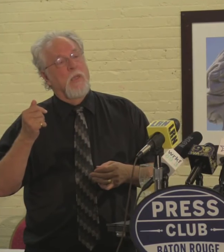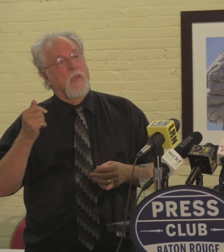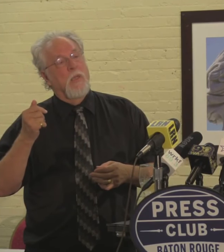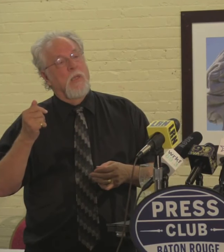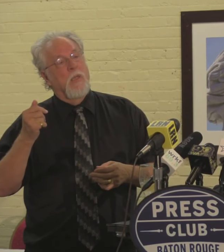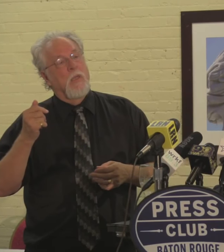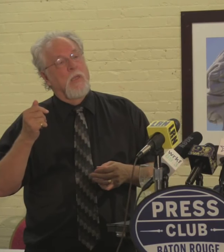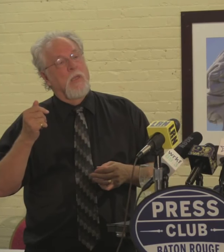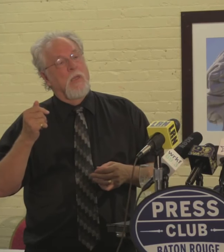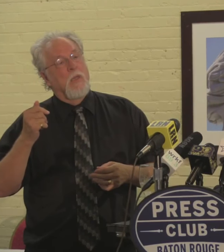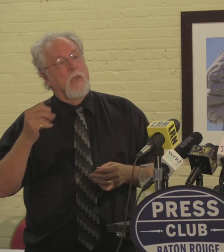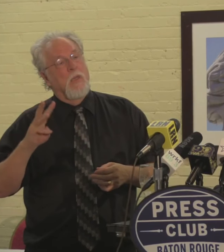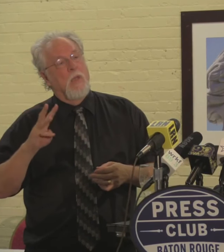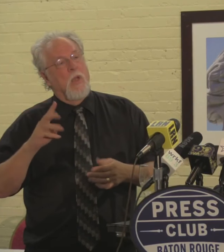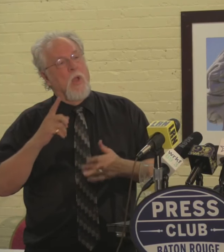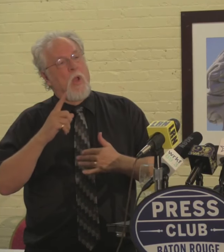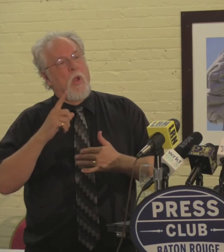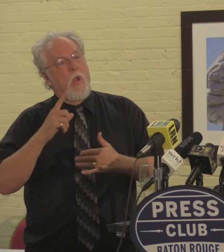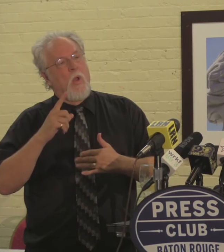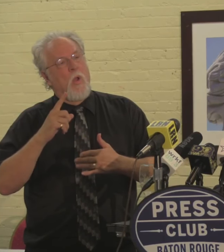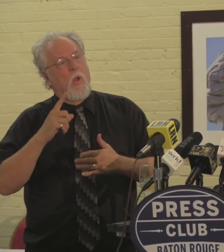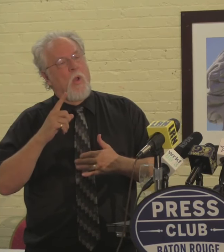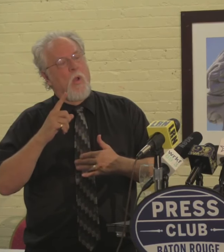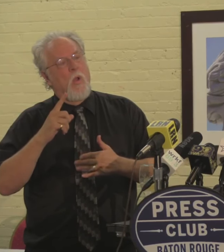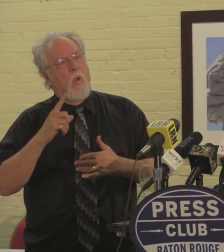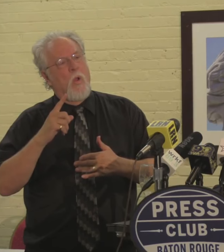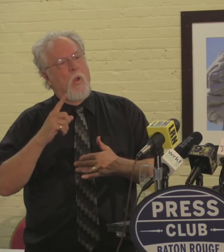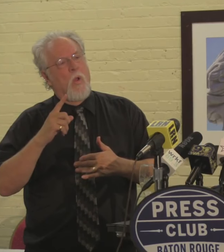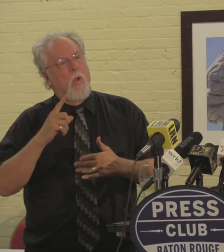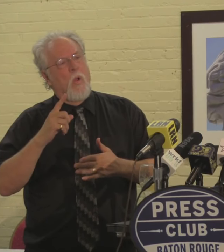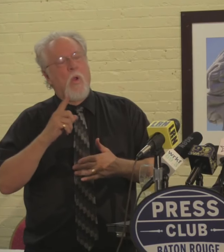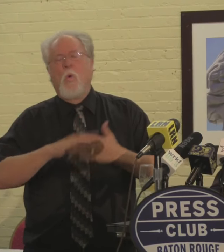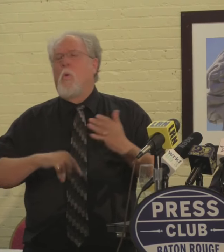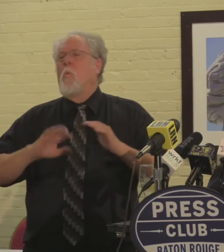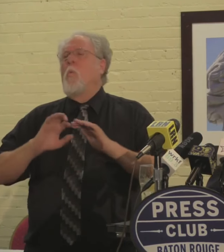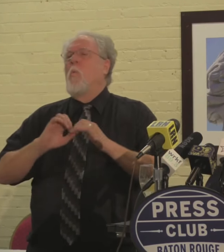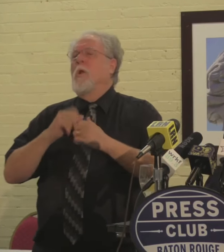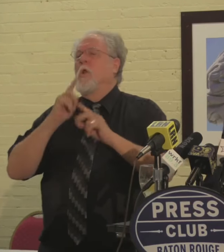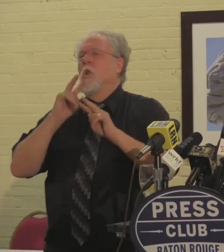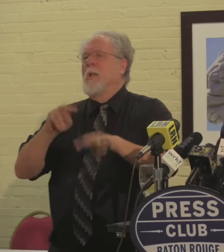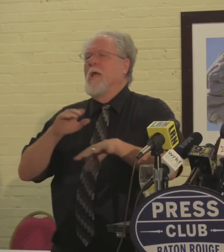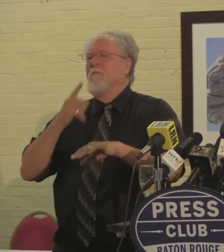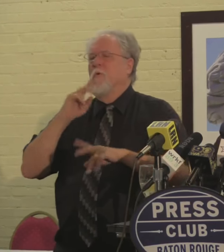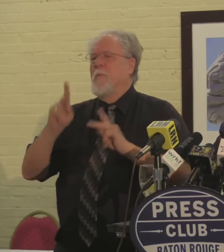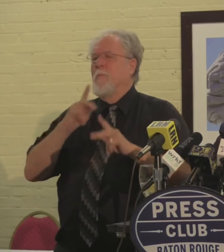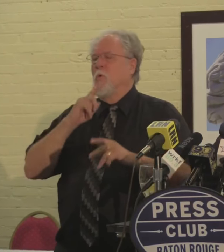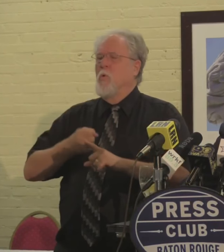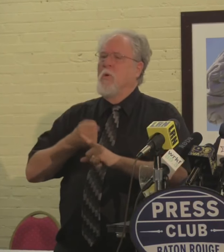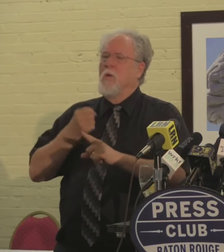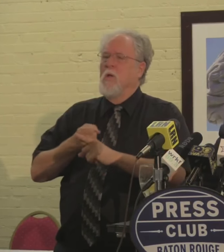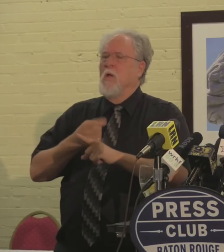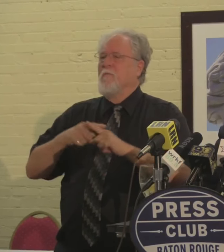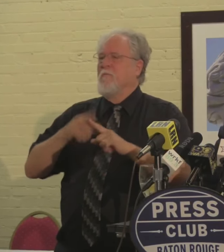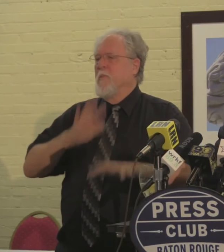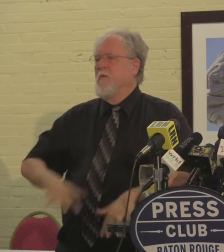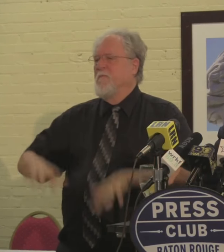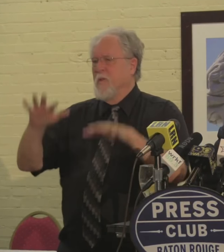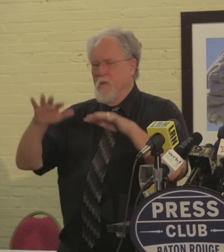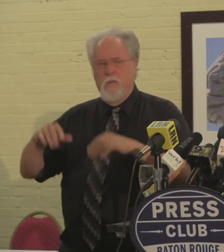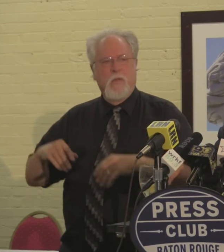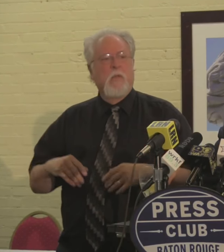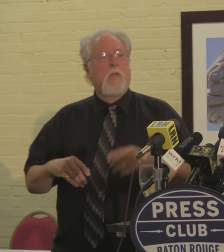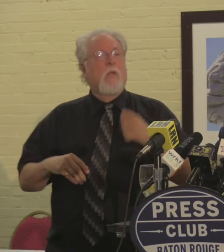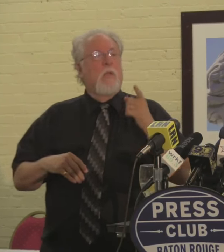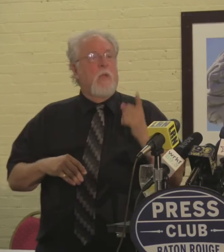the state looking at toward those victims who were affected by that disaster? Well, in terms of incentives for the